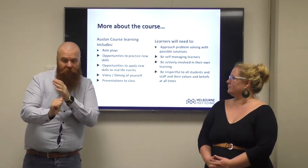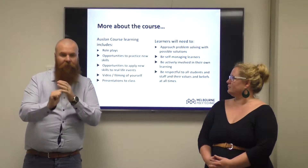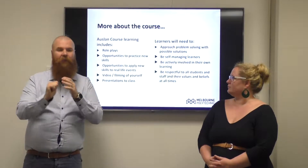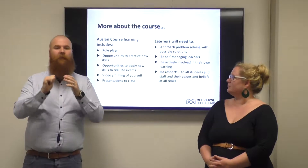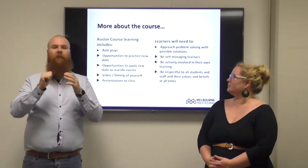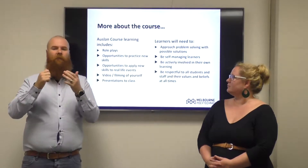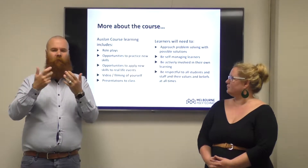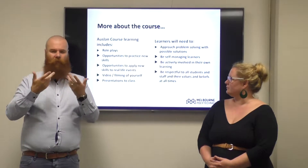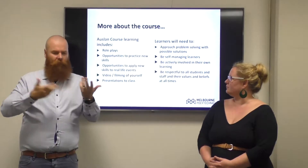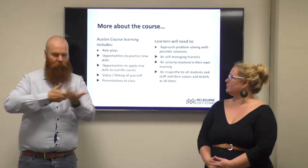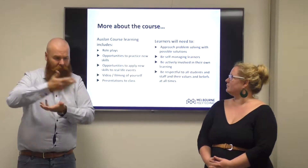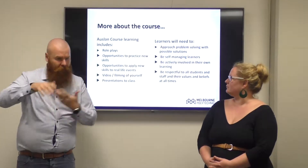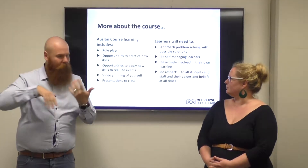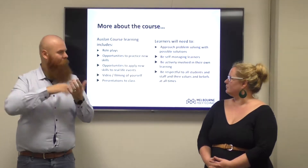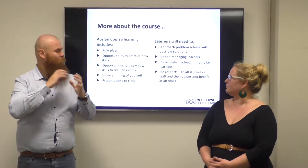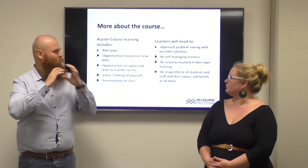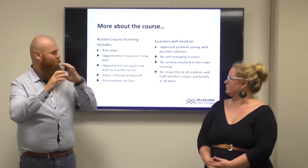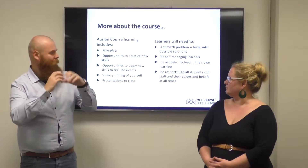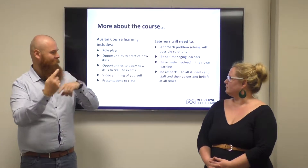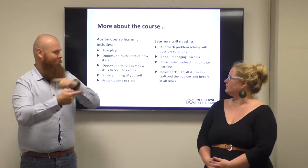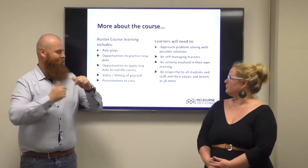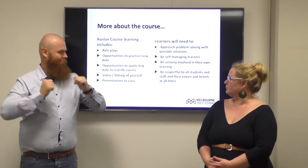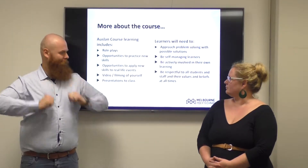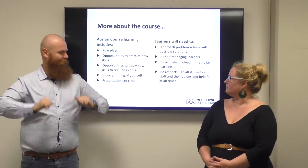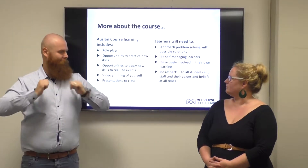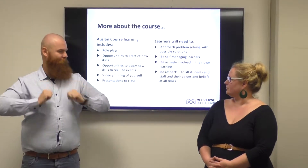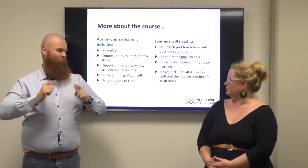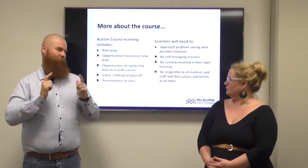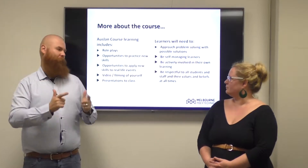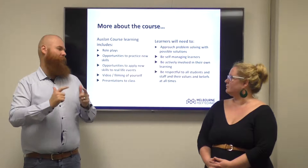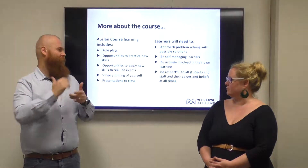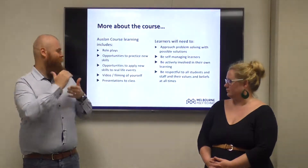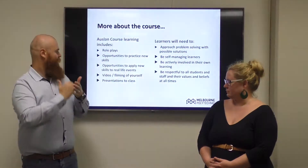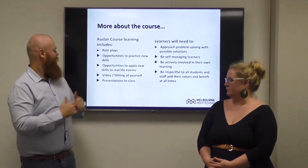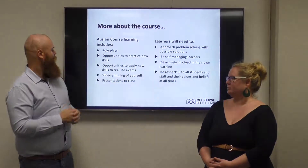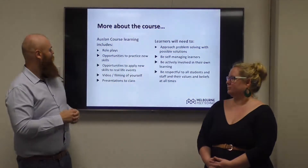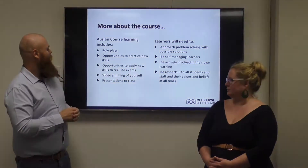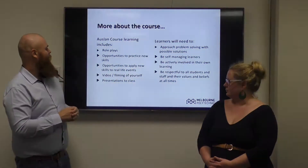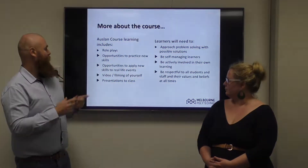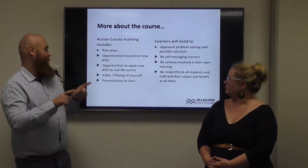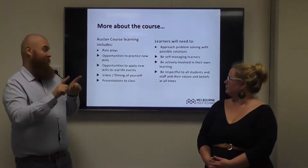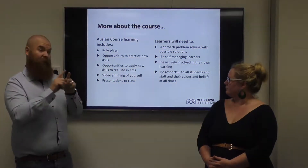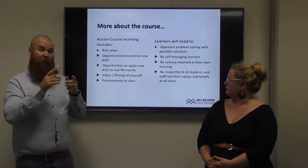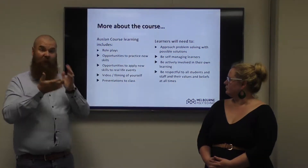You'll be having opportunities to practice your readback skills. There's a lot of group work.